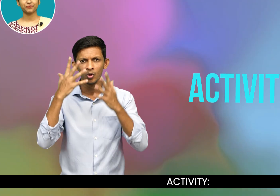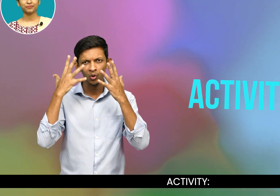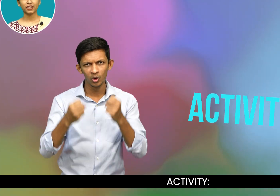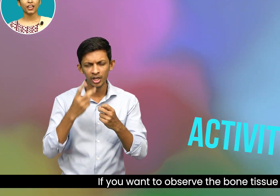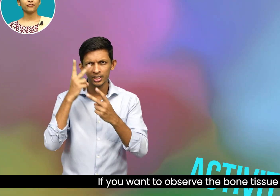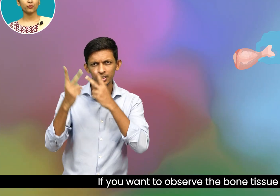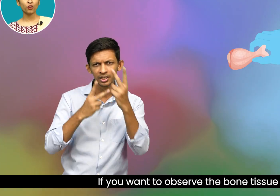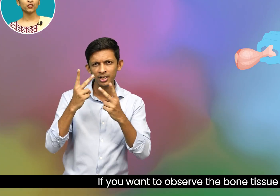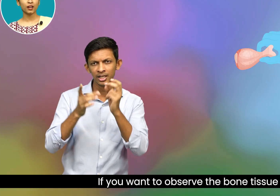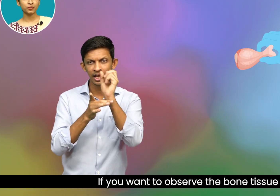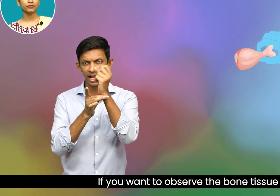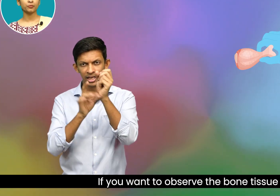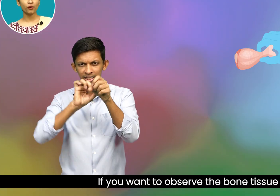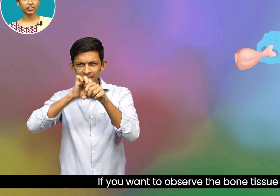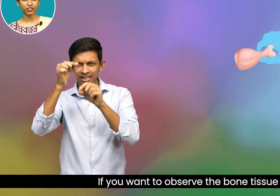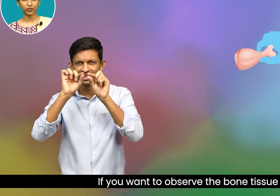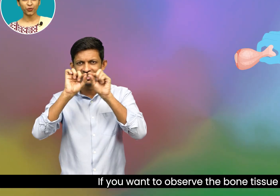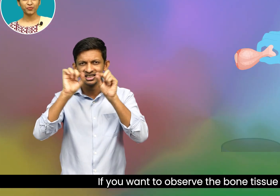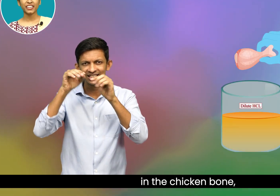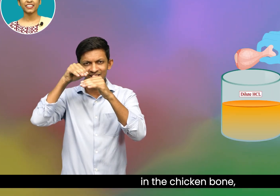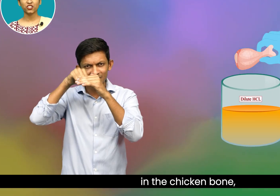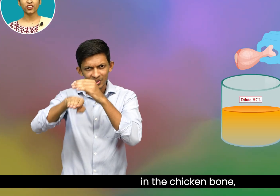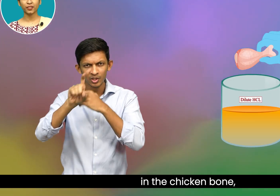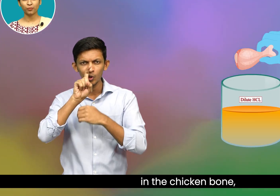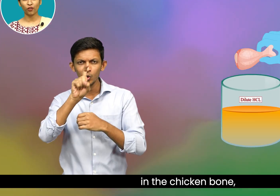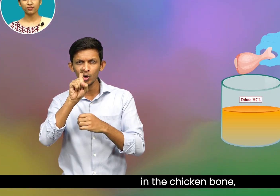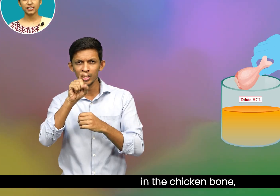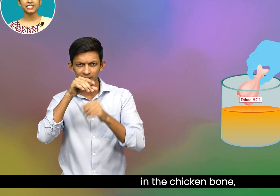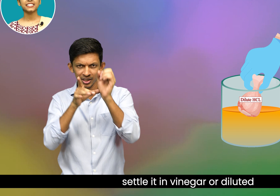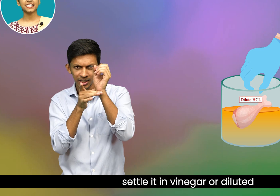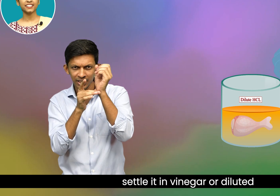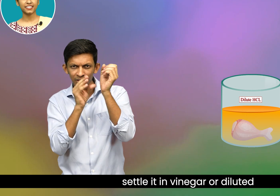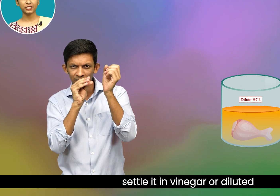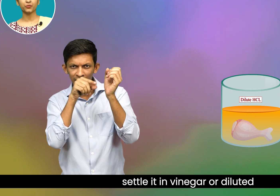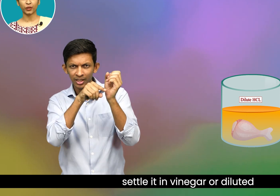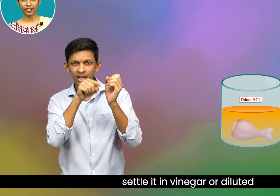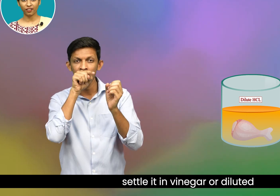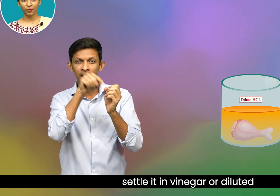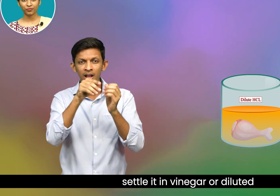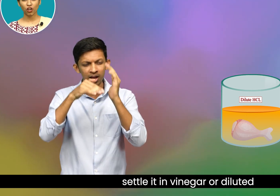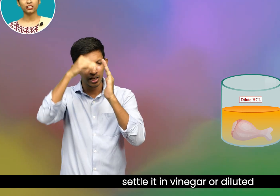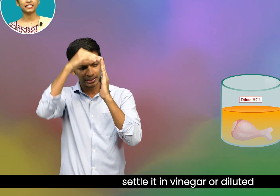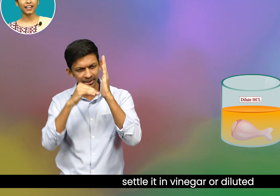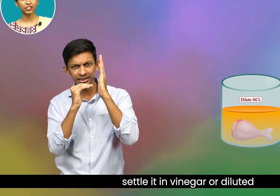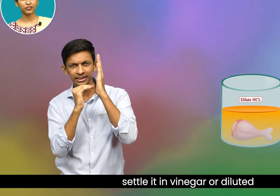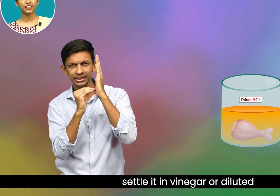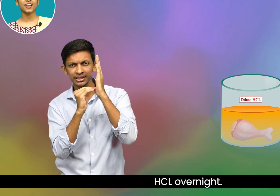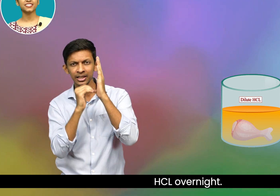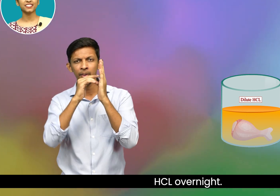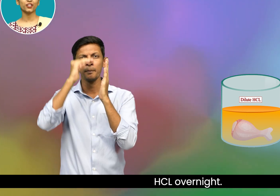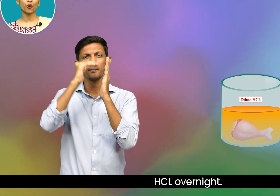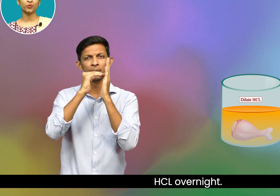Activity. If you want to observe the bone tissue in the chicken bone, settle it in vinegar or